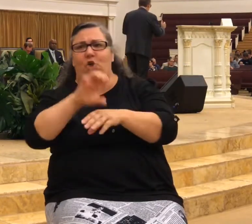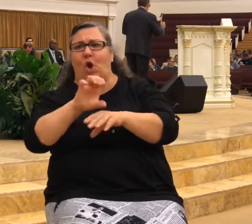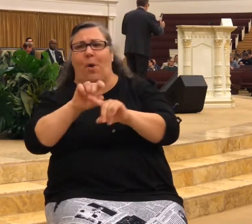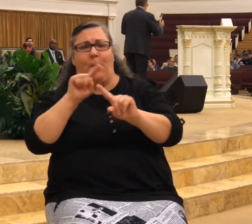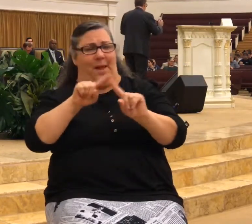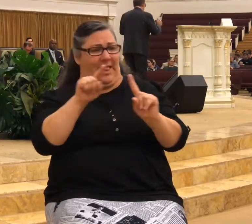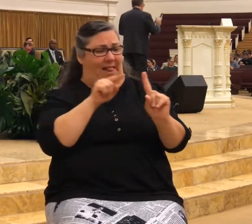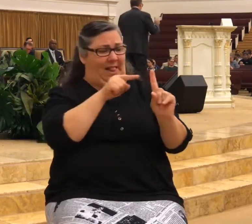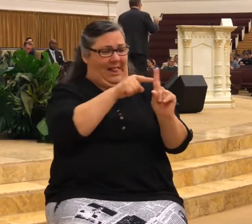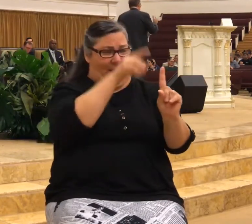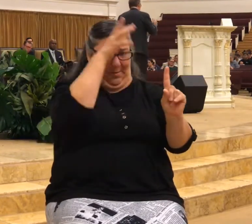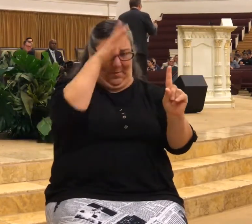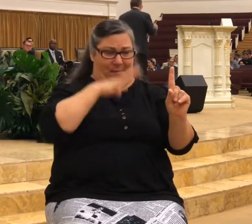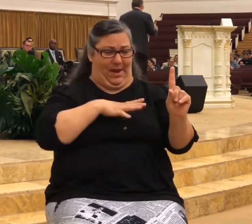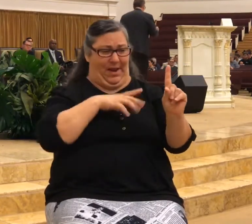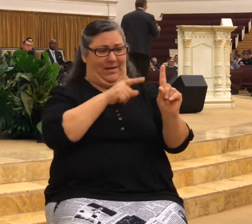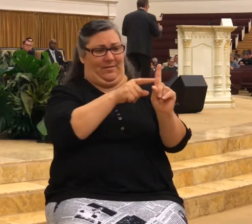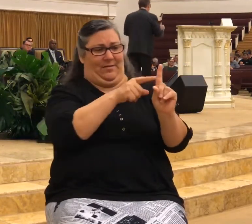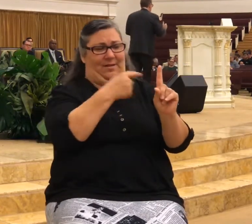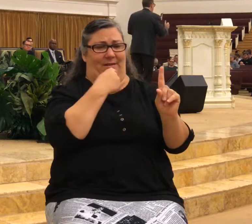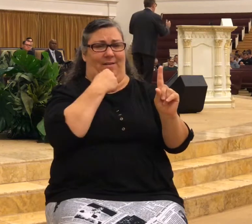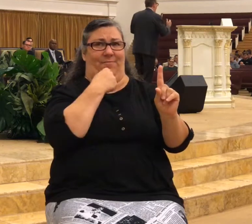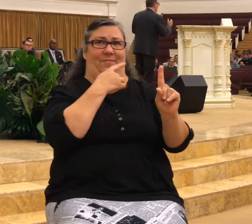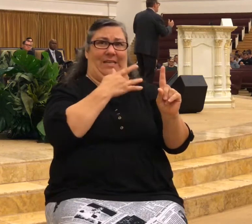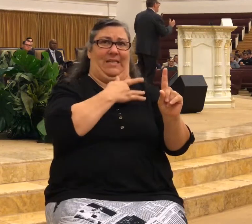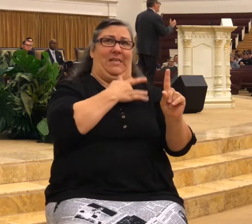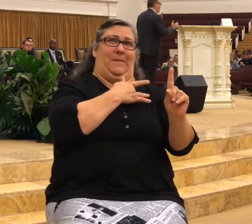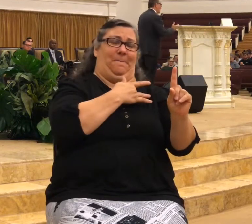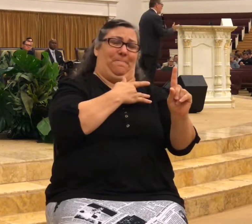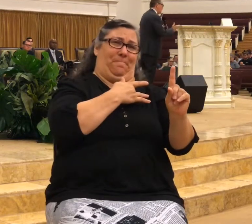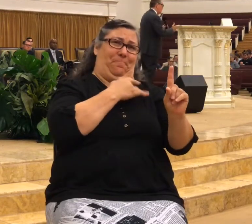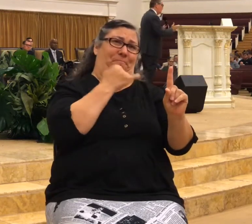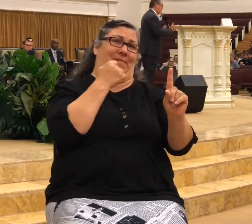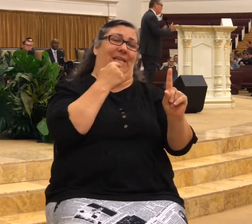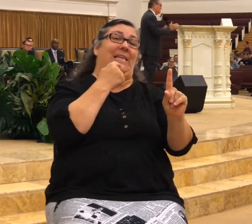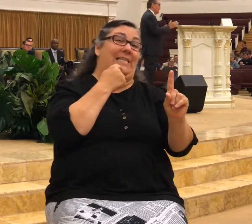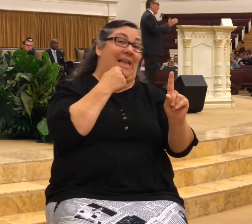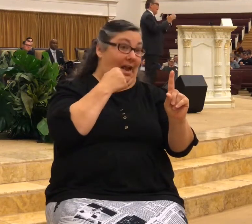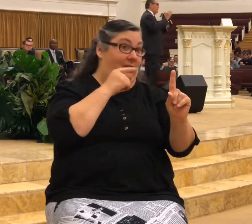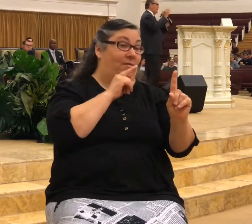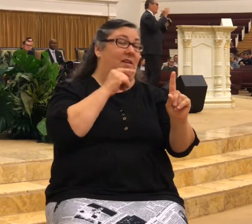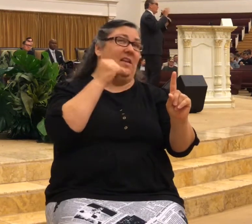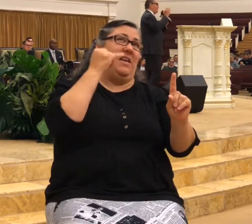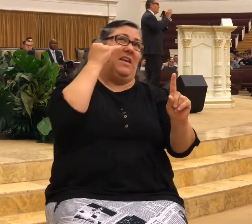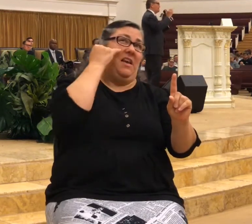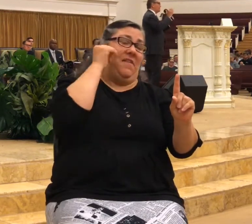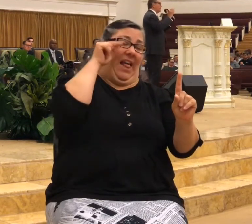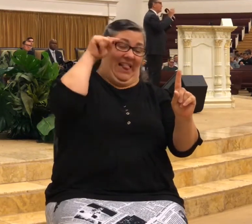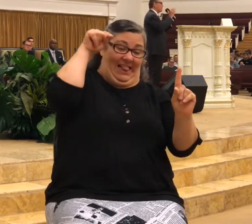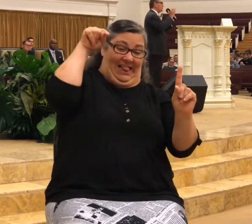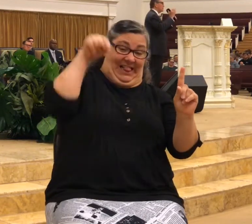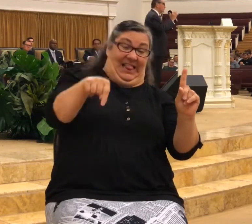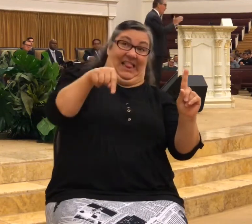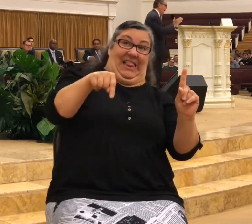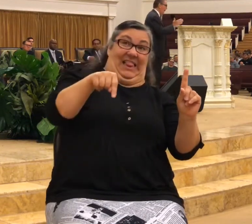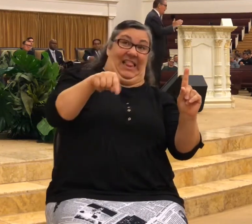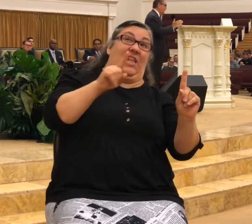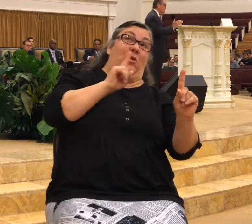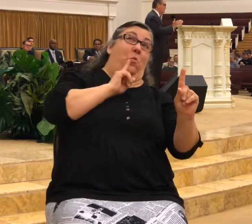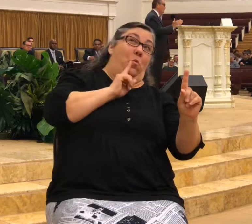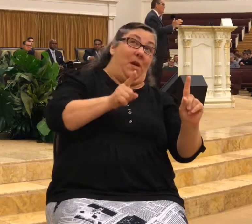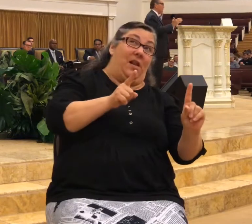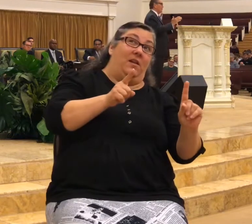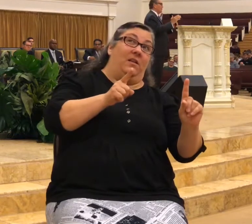said, he said in his heart, if this is real, and if this is